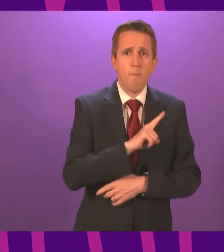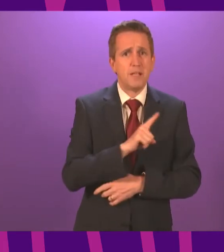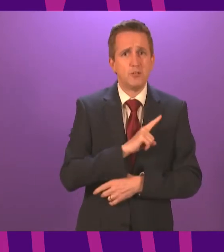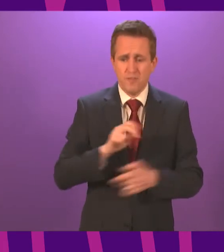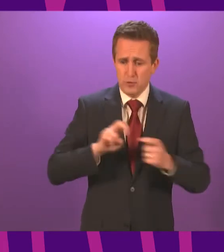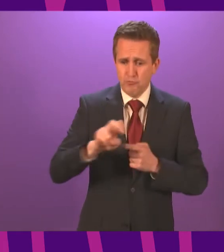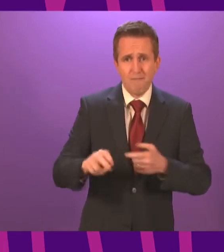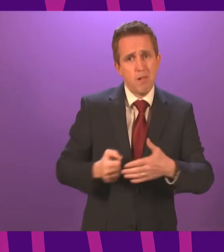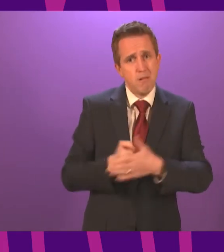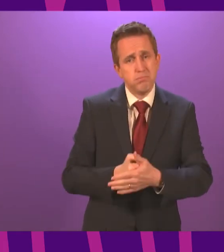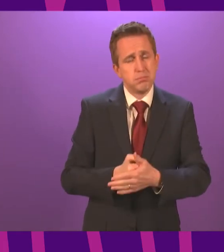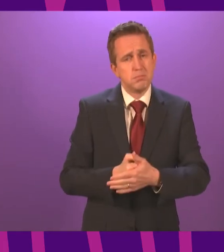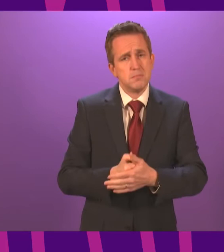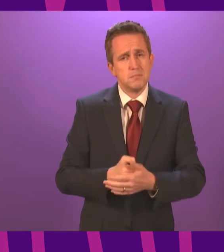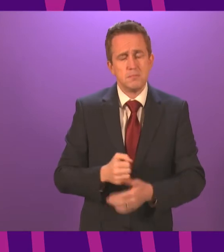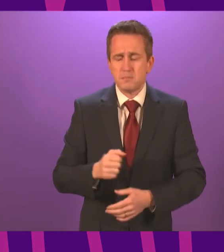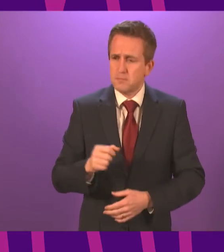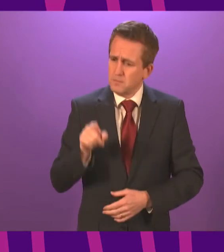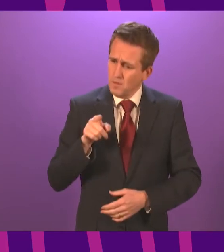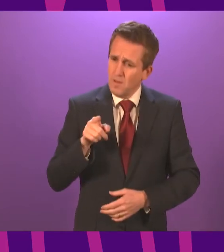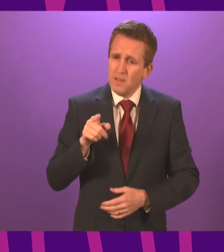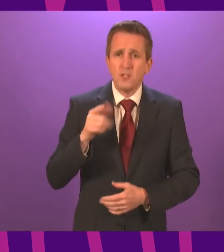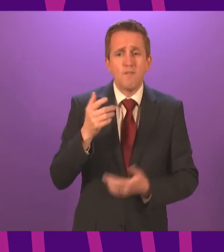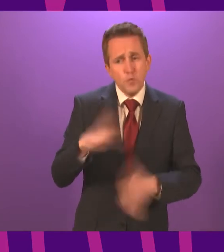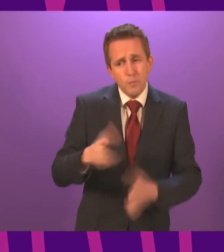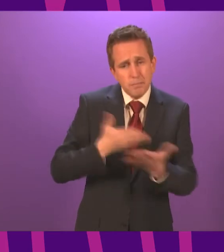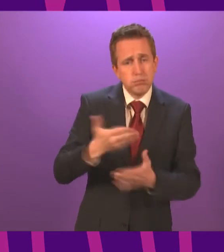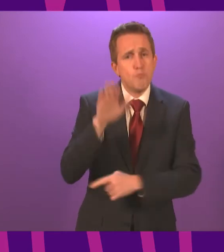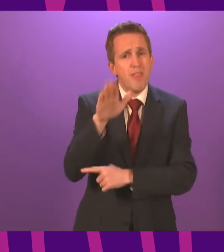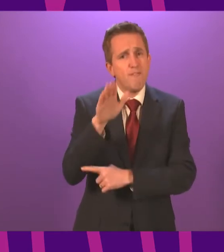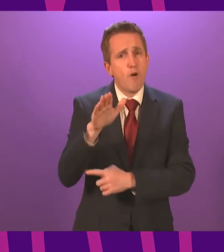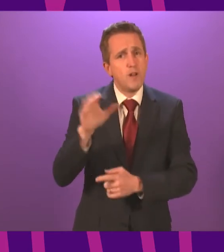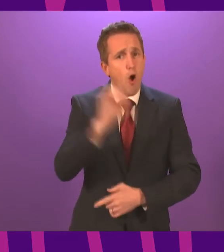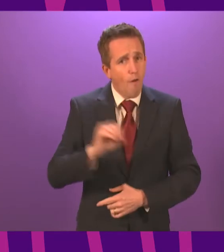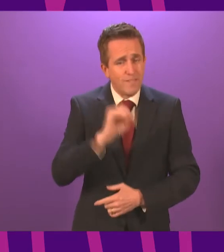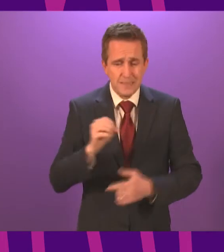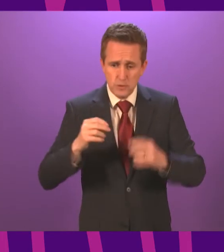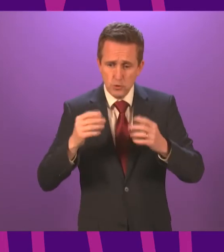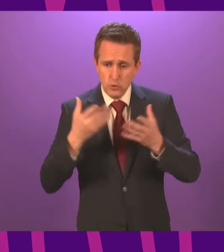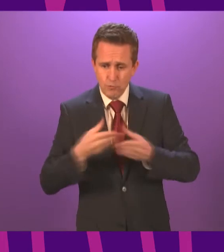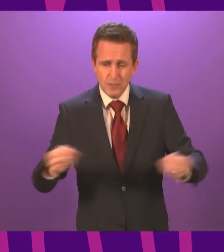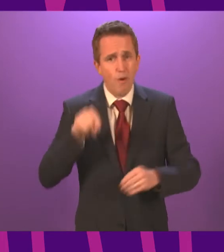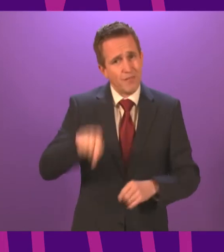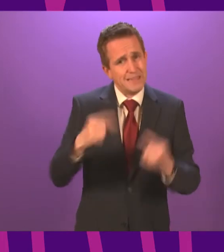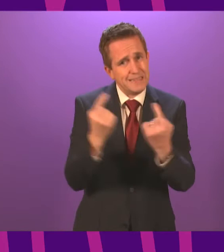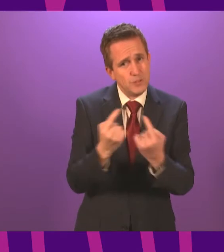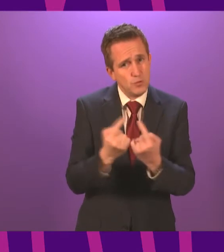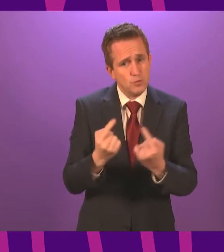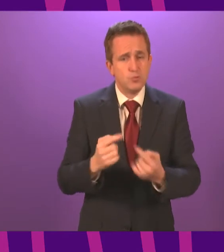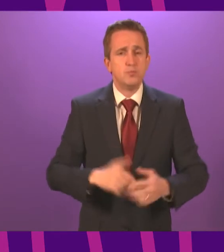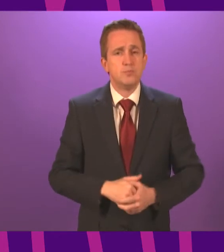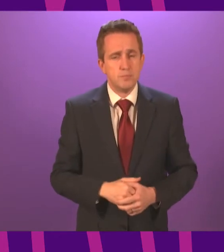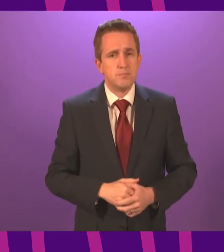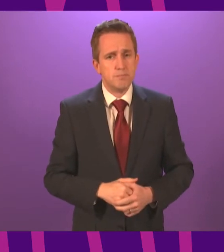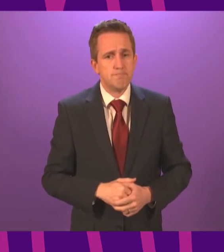restrictions. Is there any measures or discussions with the Foreign Office to try and resolve this issue? Cabinet Secretary Aileen Campbell. Yeah,